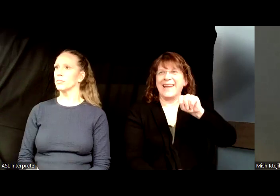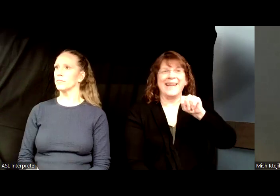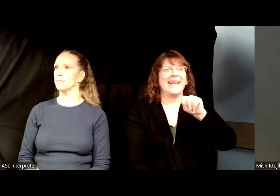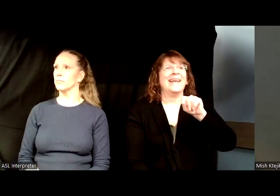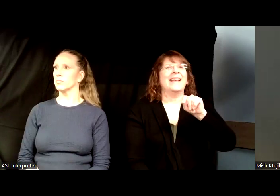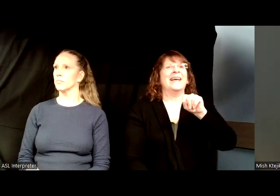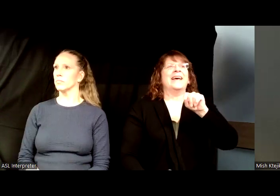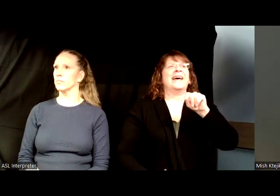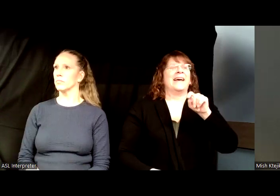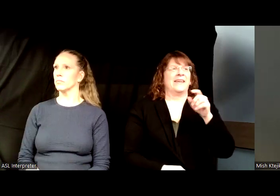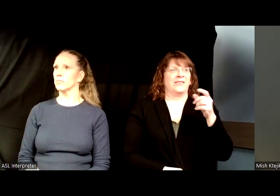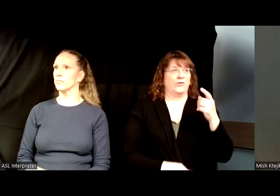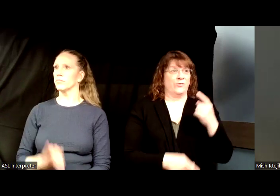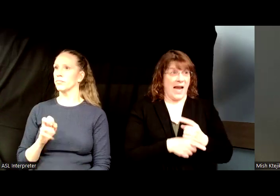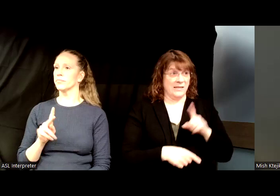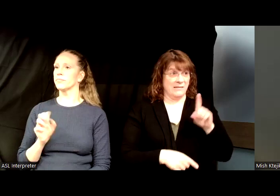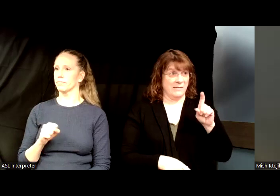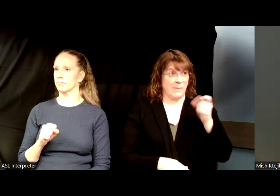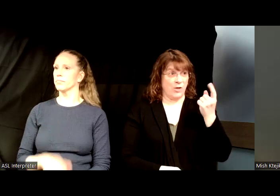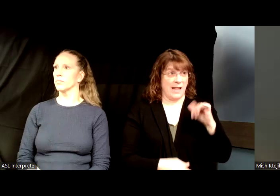a pin in it.